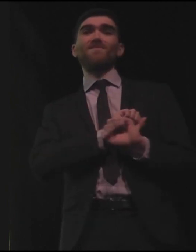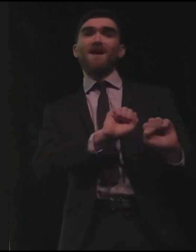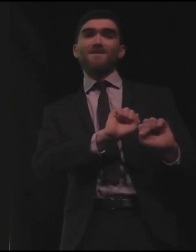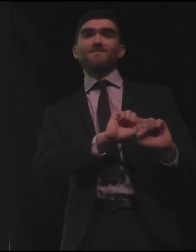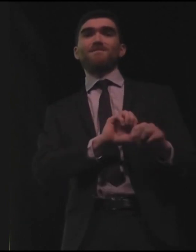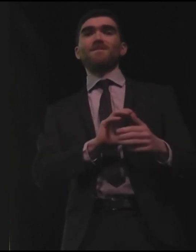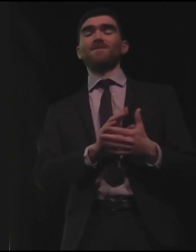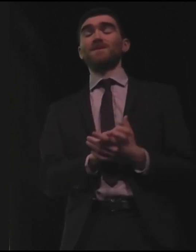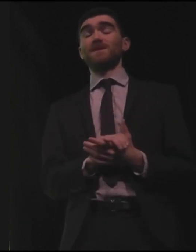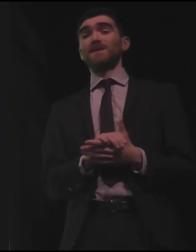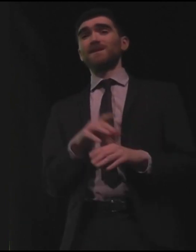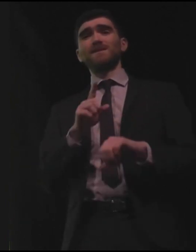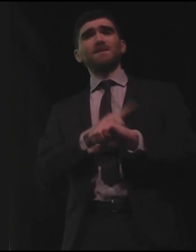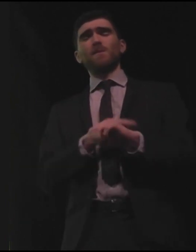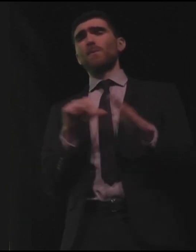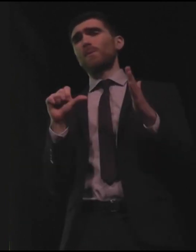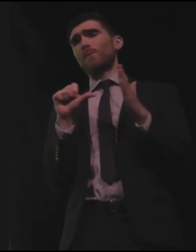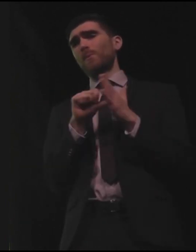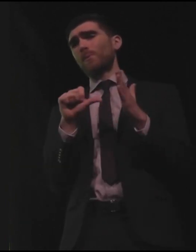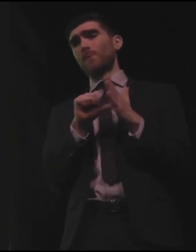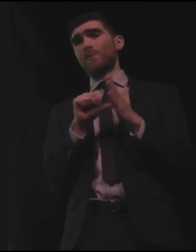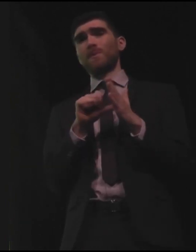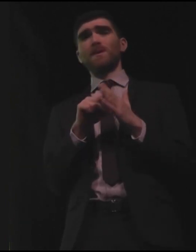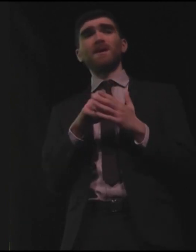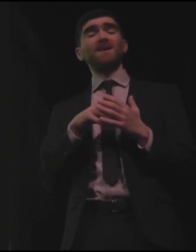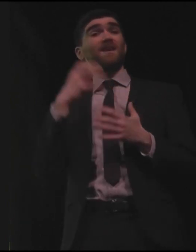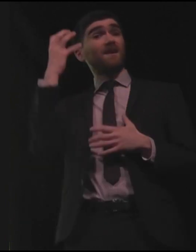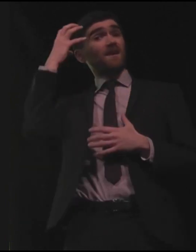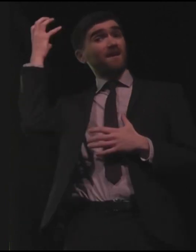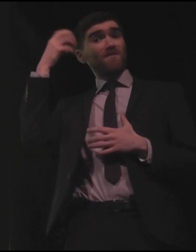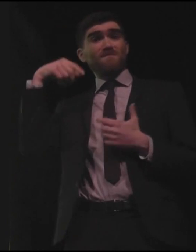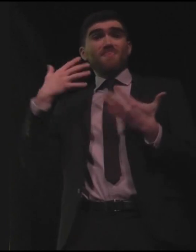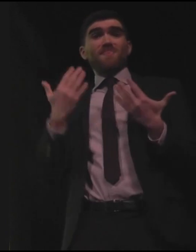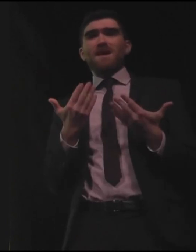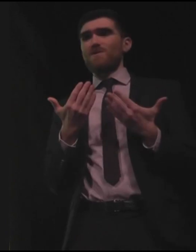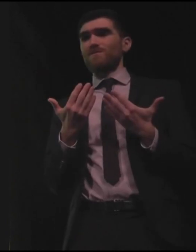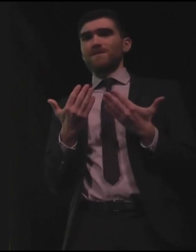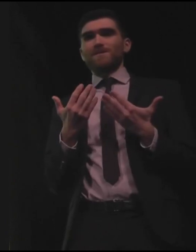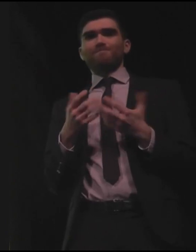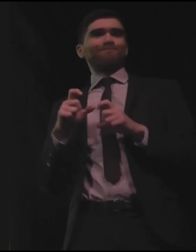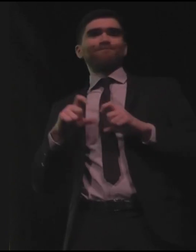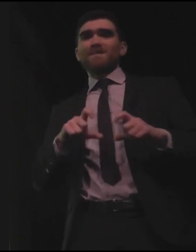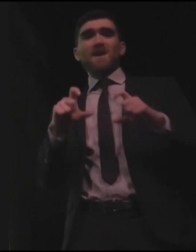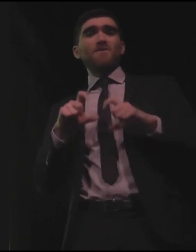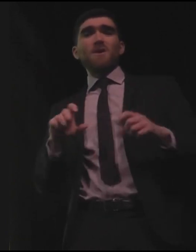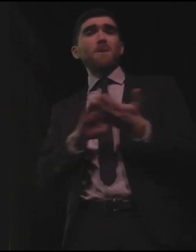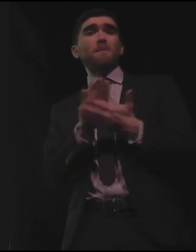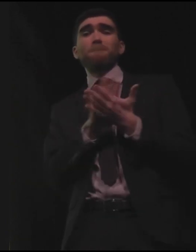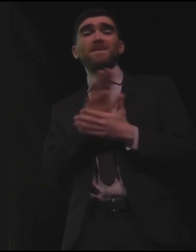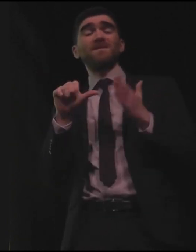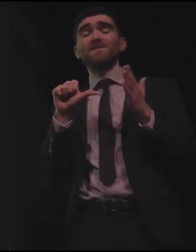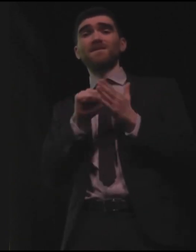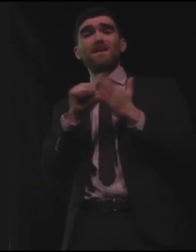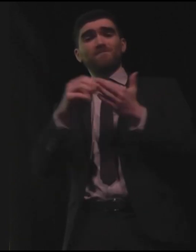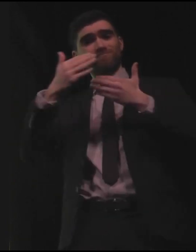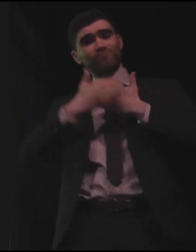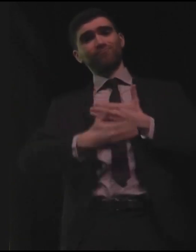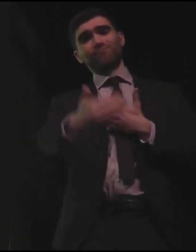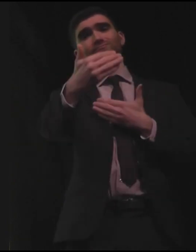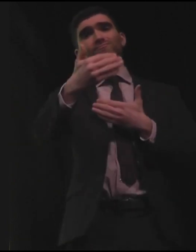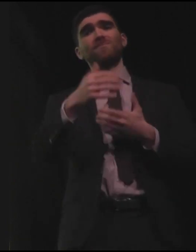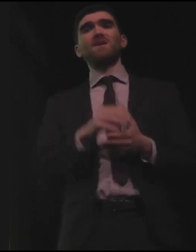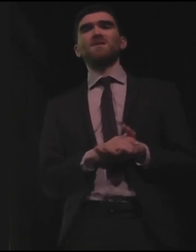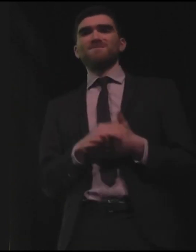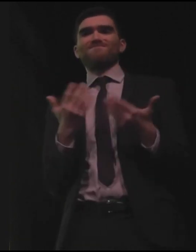tougher. The so-called good news from this week, that Britain is back on track, simply does